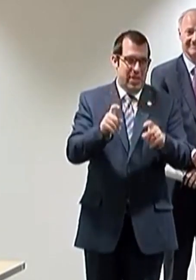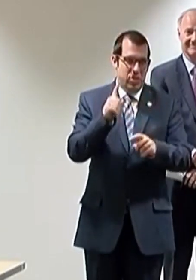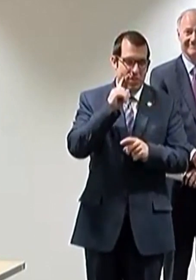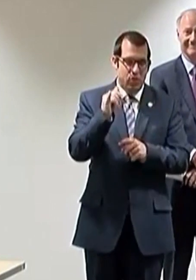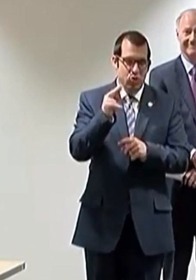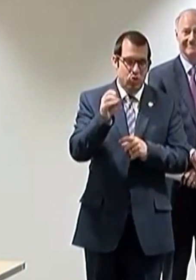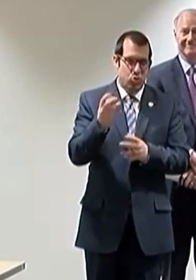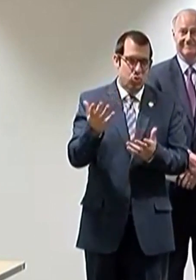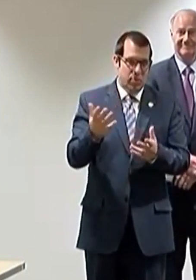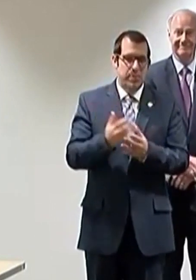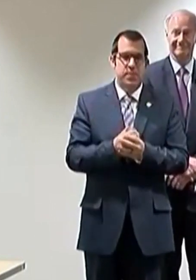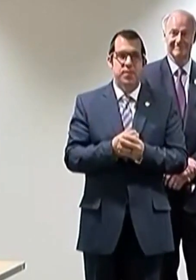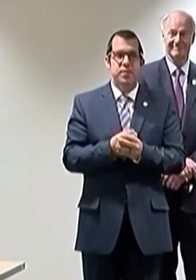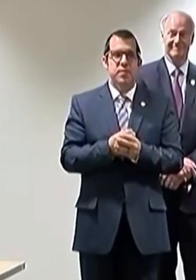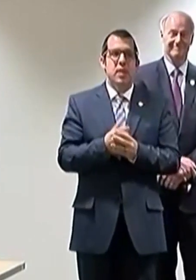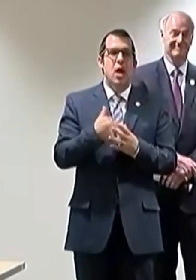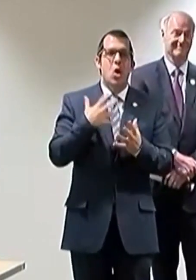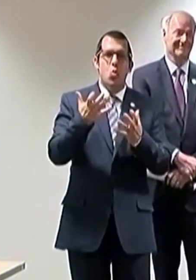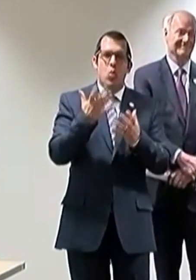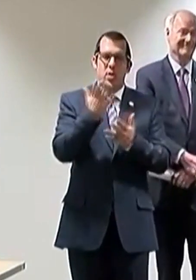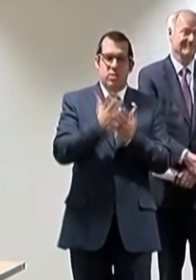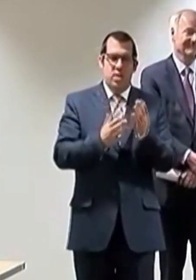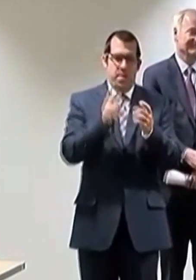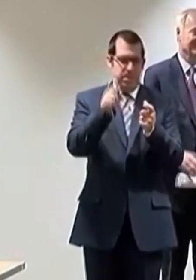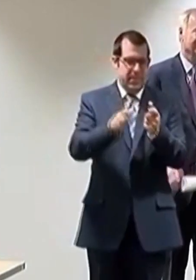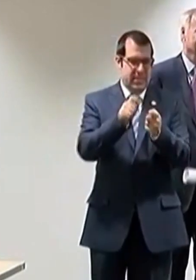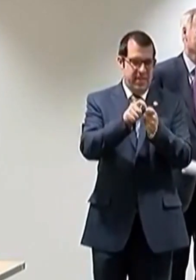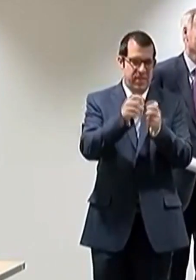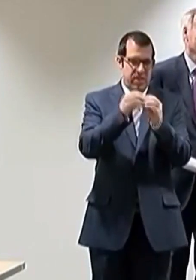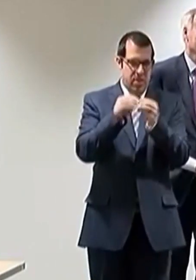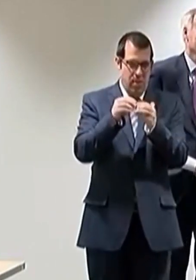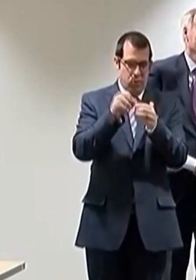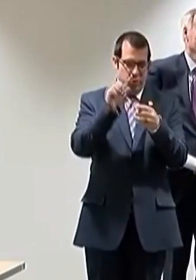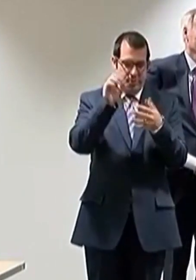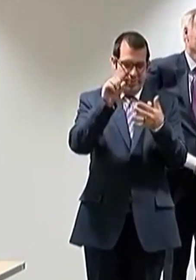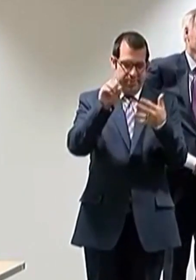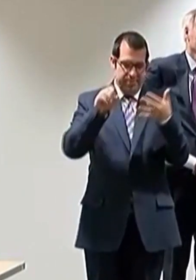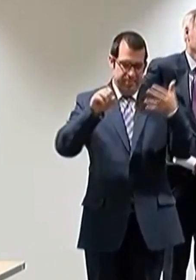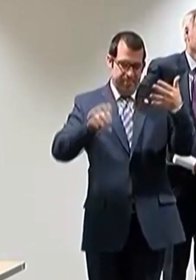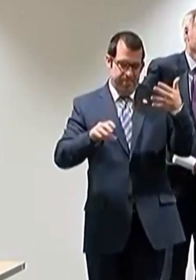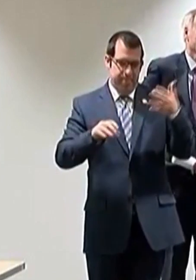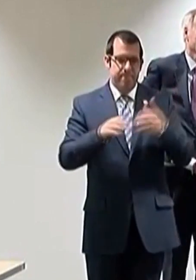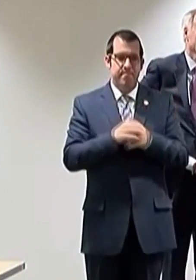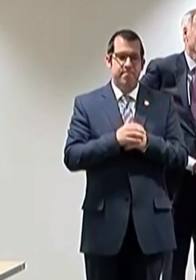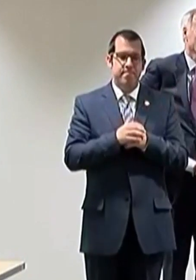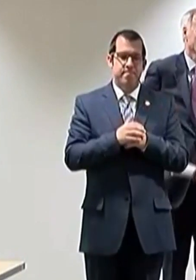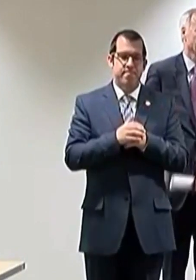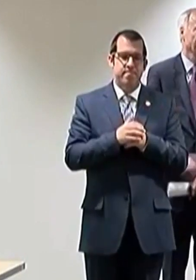June. I want to give some specific numbers for